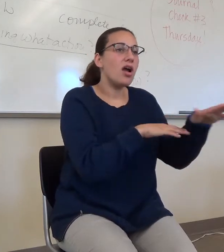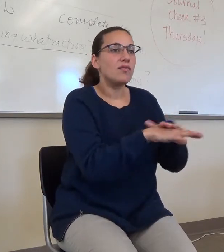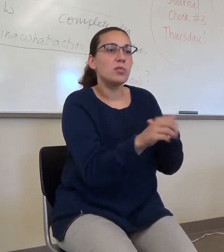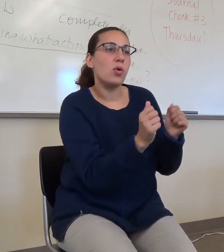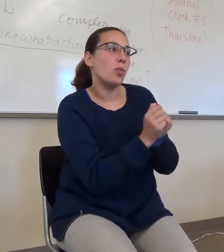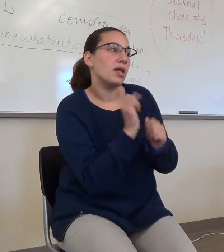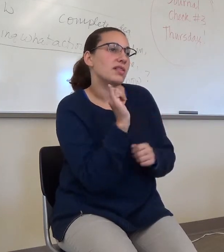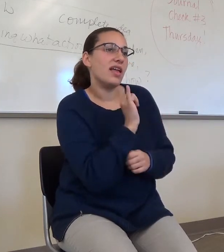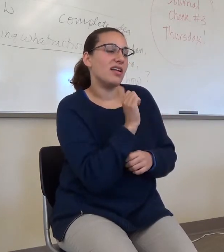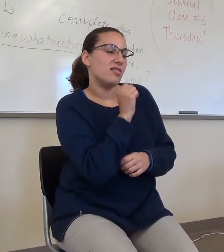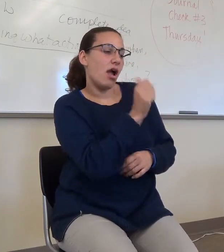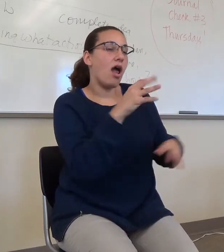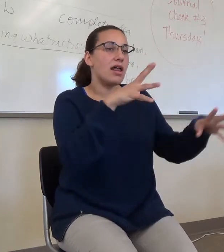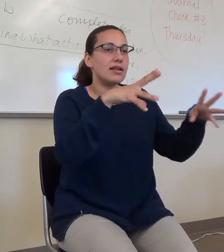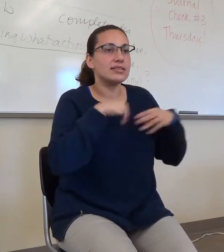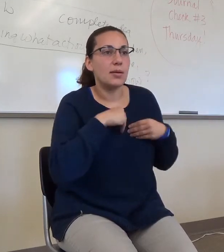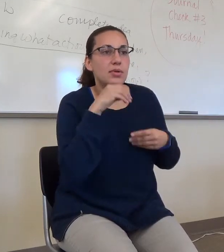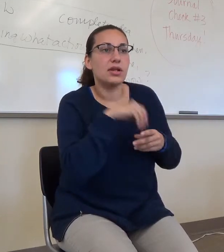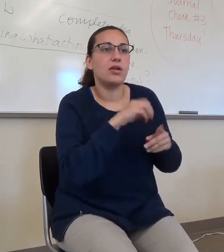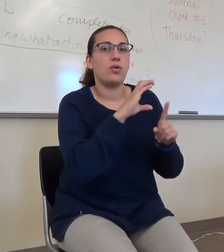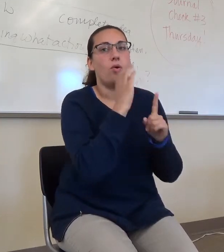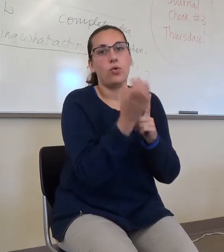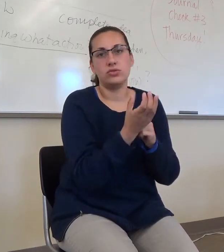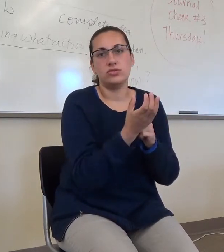know where it comes from. It sounds like some kind of